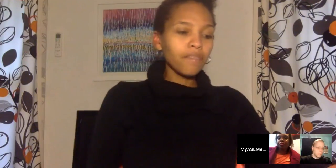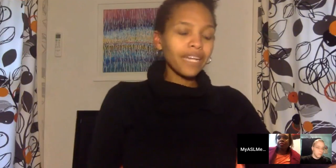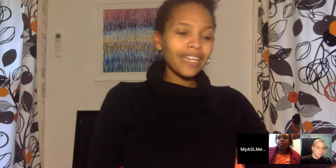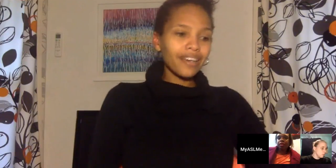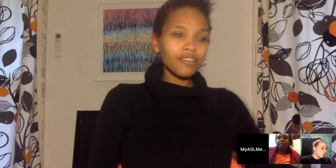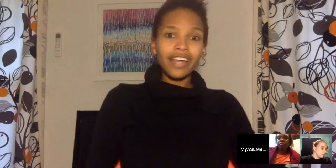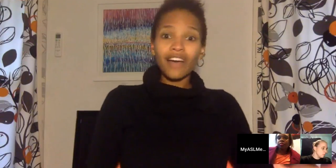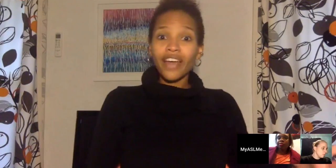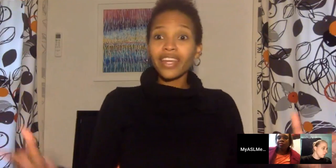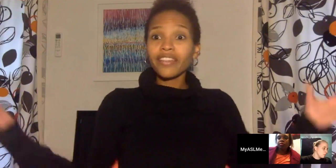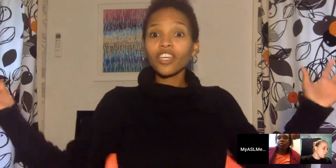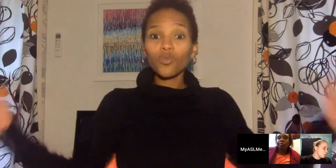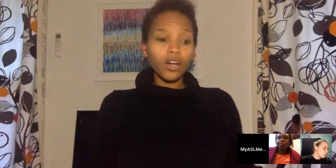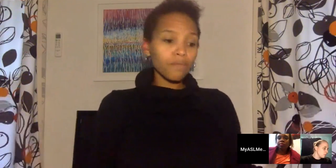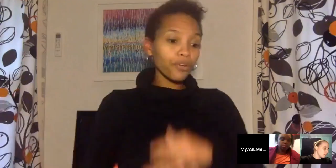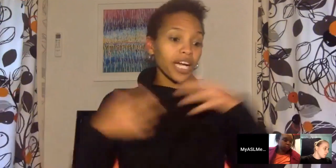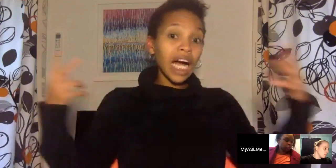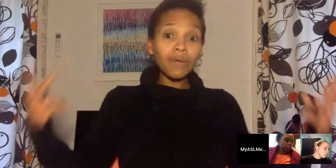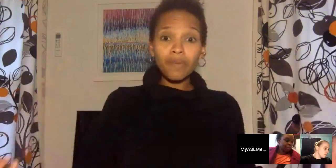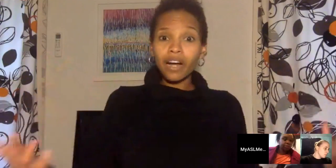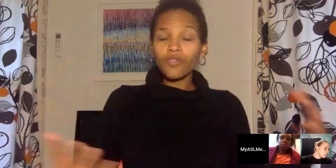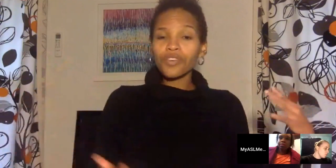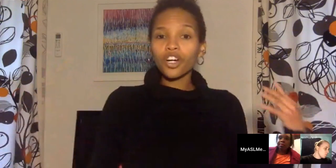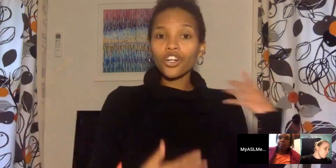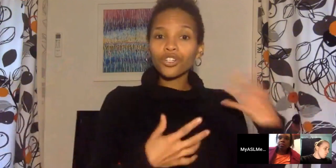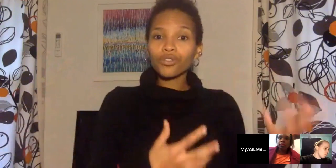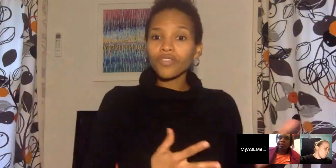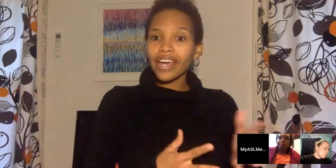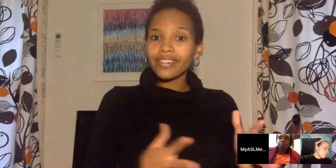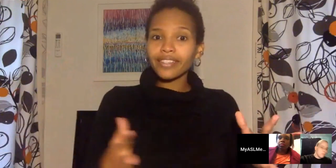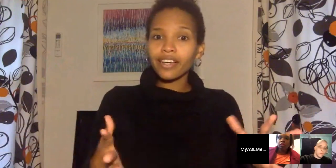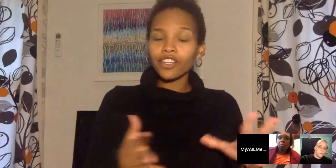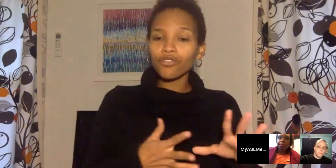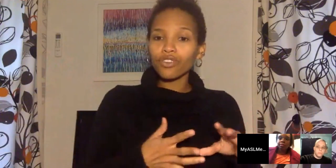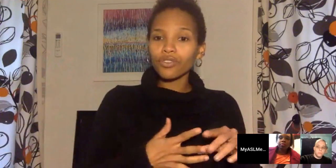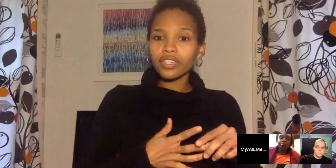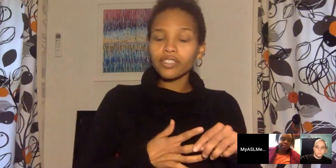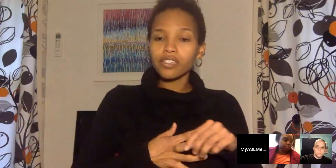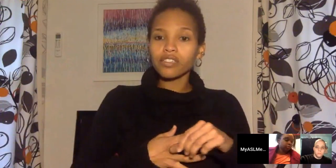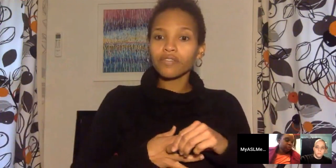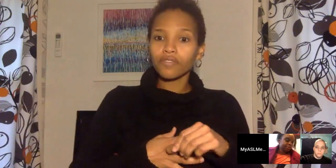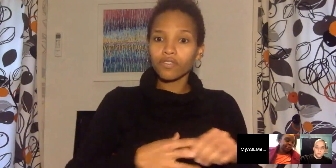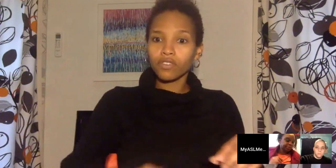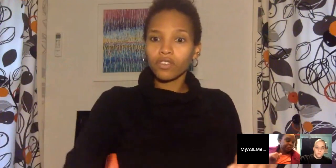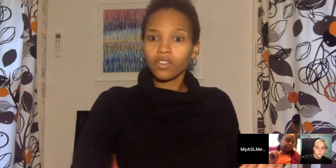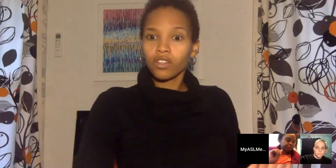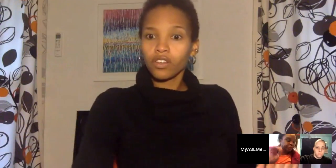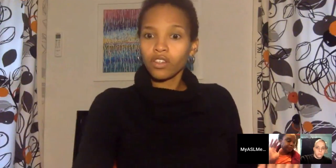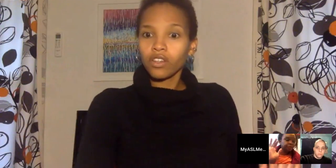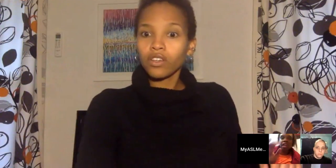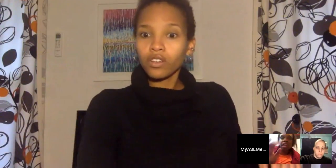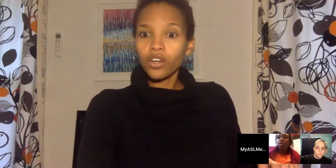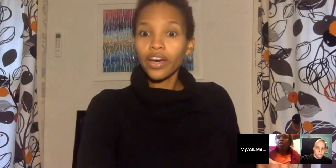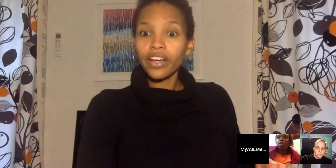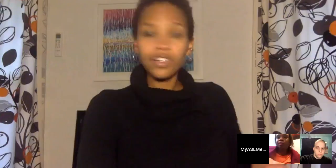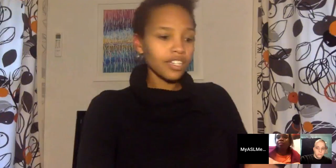Anybody else have anything you want to bring up about her use of ASL that you noticed? Go ahead,